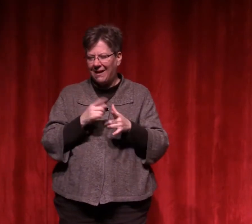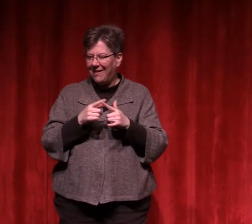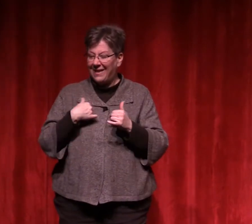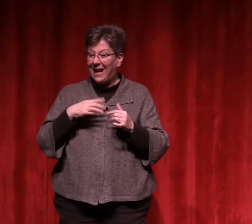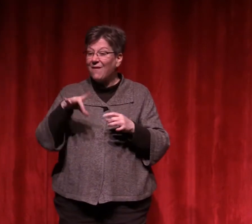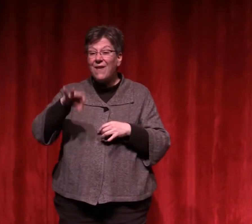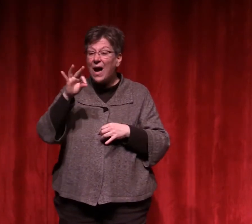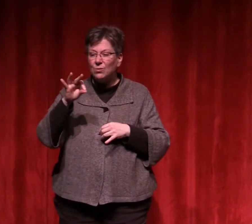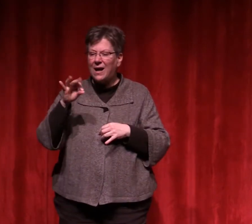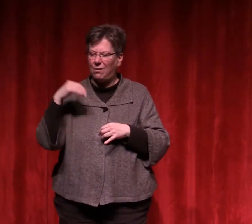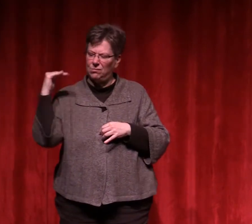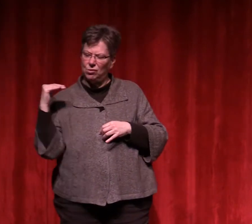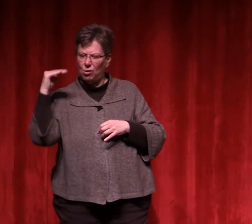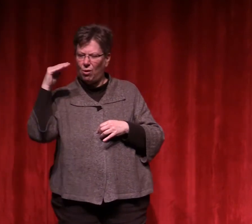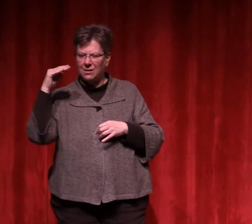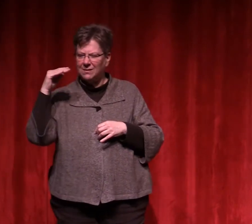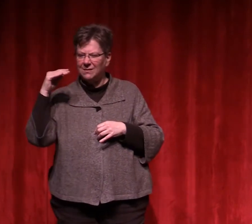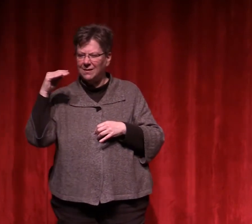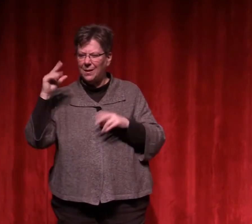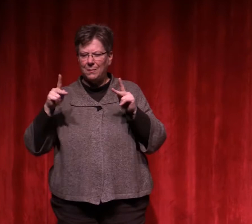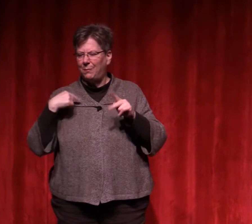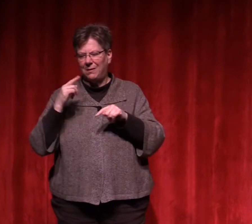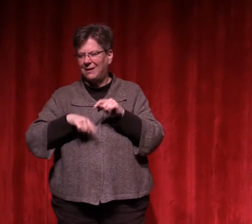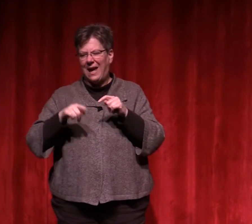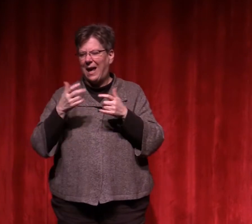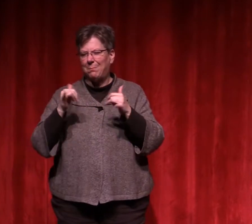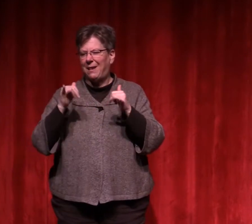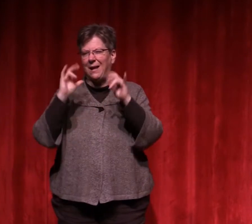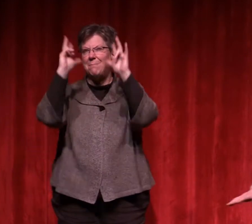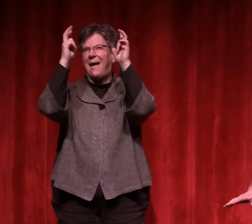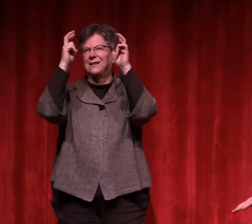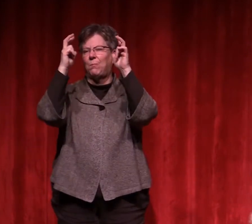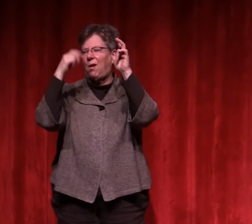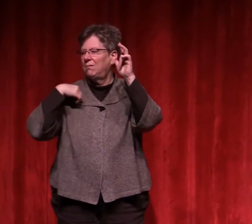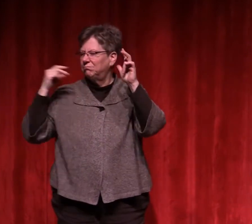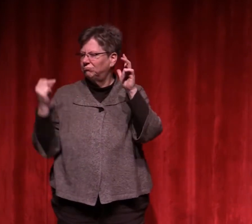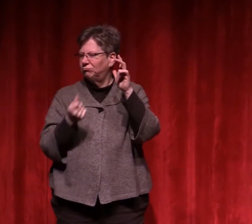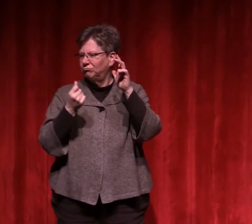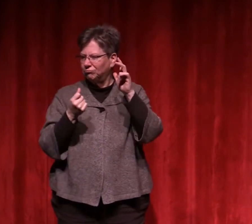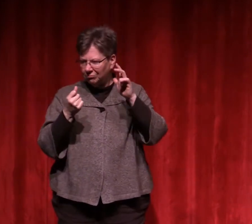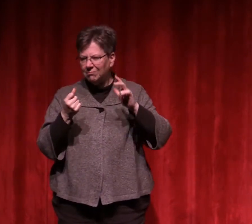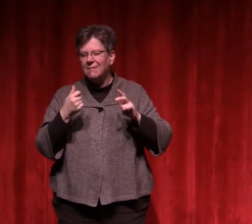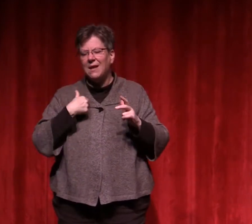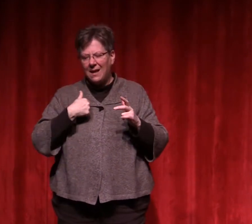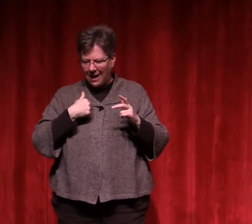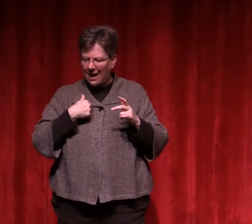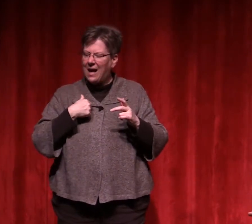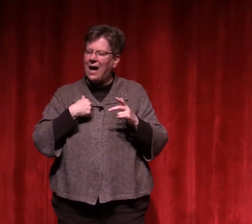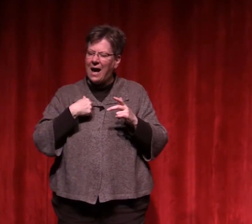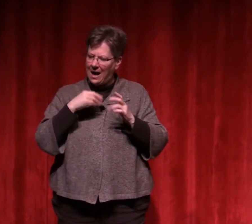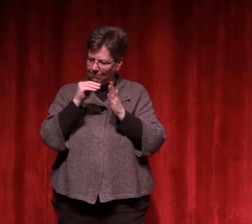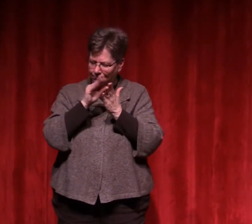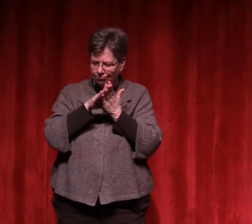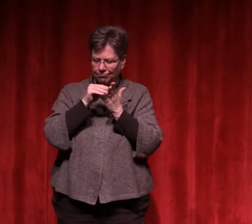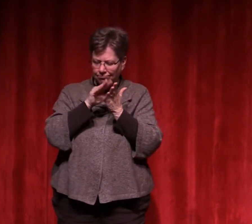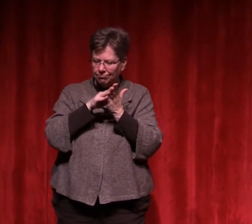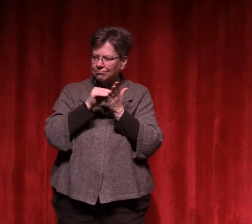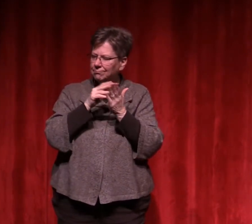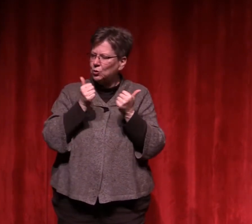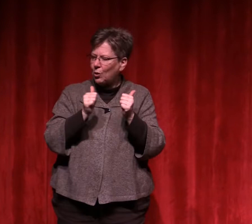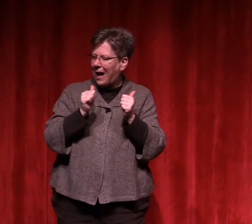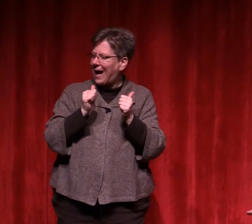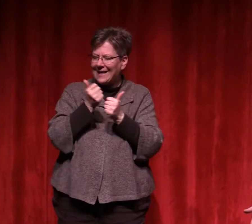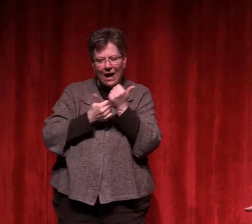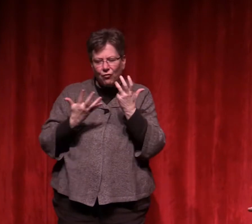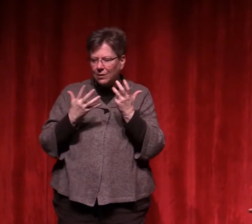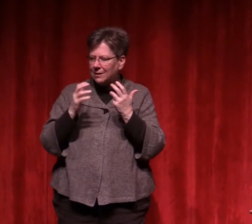basketball. So I carried my little book of sports, soccer, lacrosse, ski racing into high